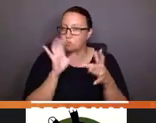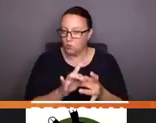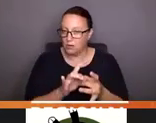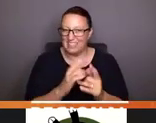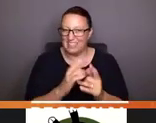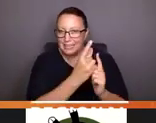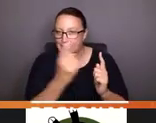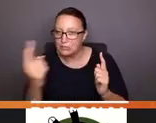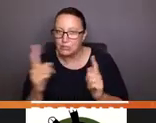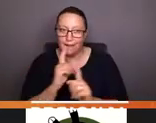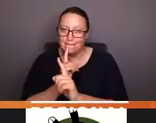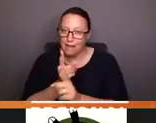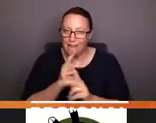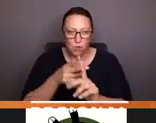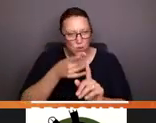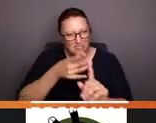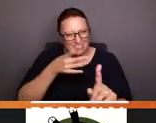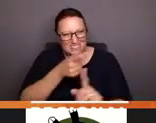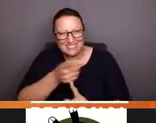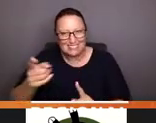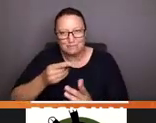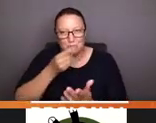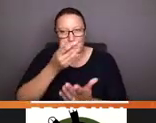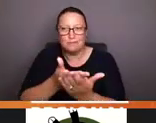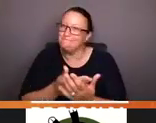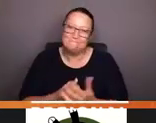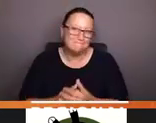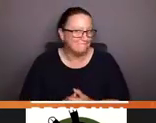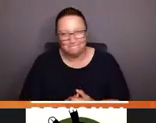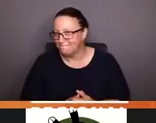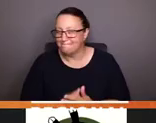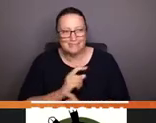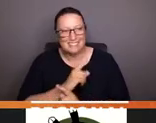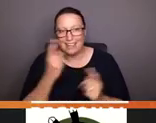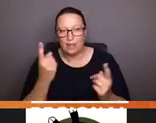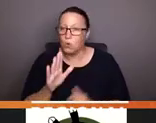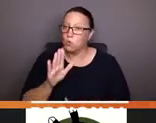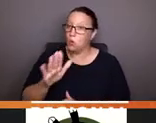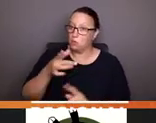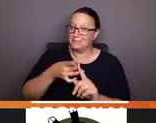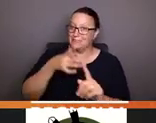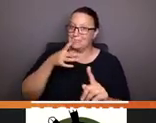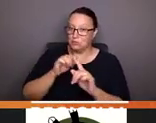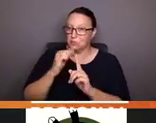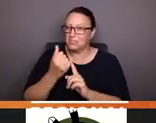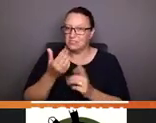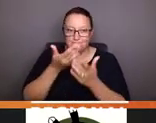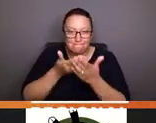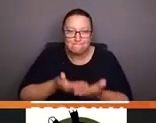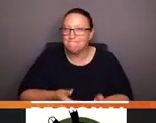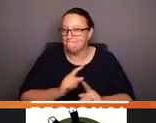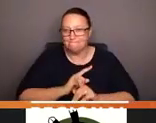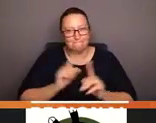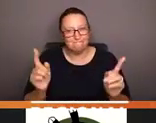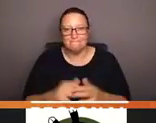to give advice about your specific proposal or answer detailed questions about your particular situation. I'll share my